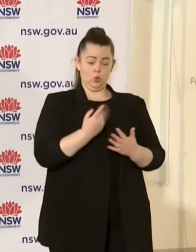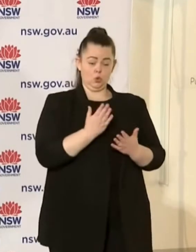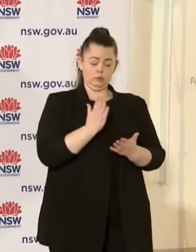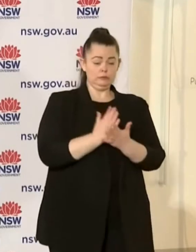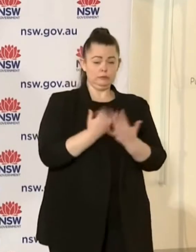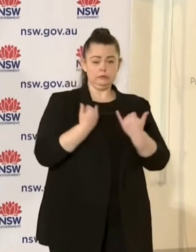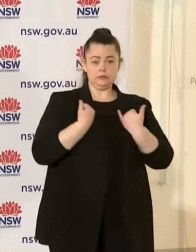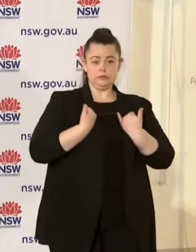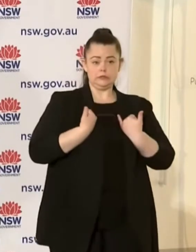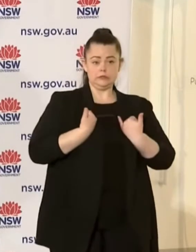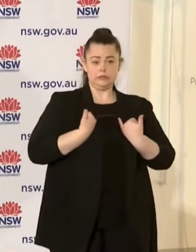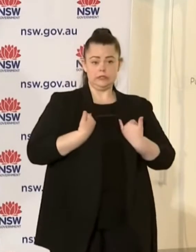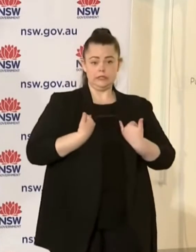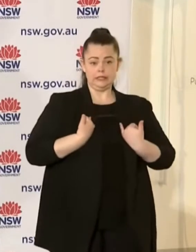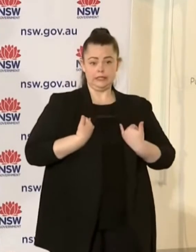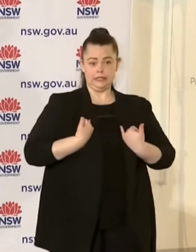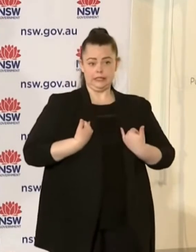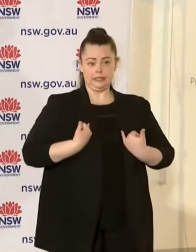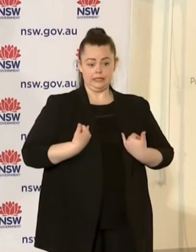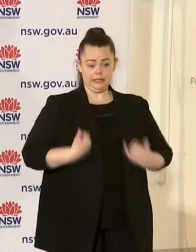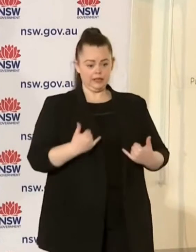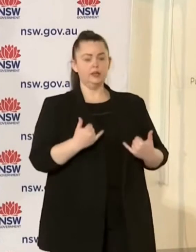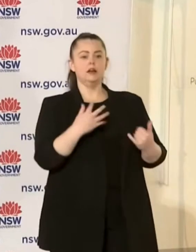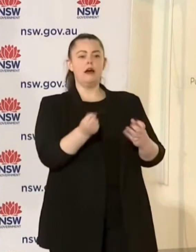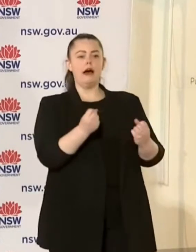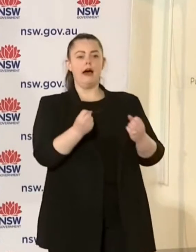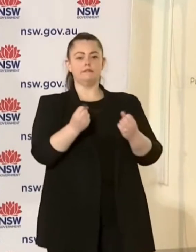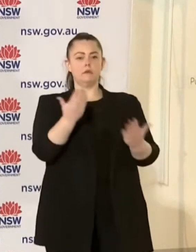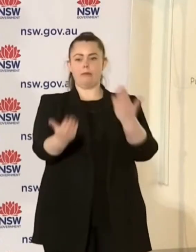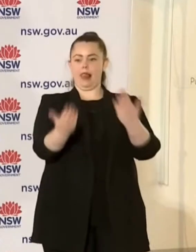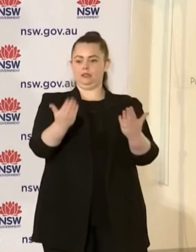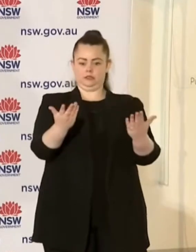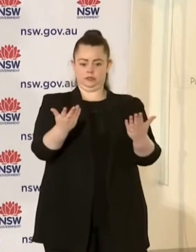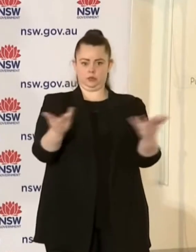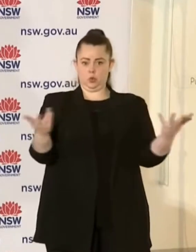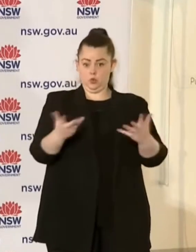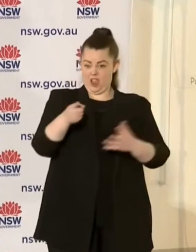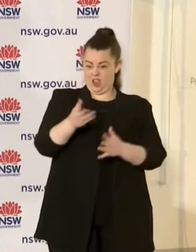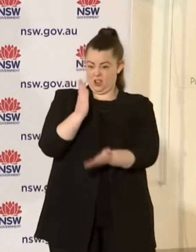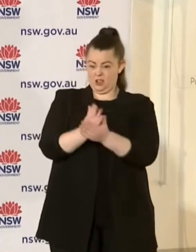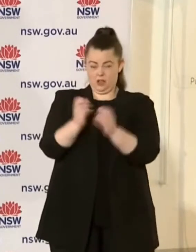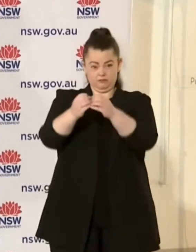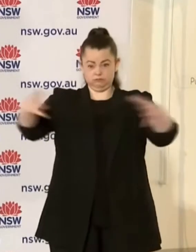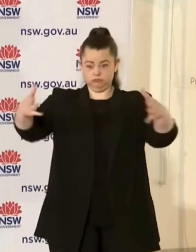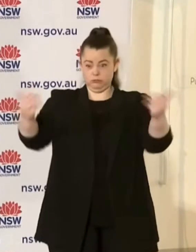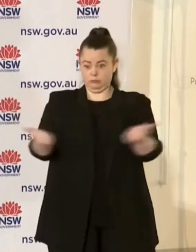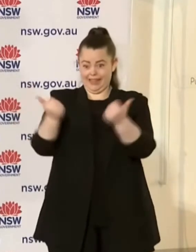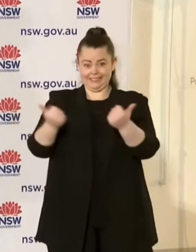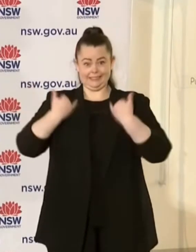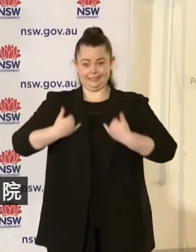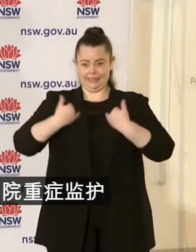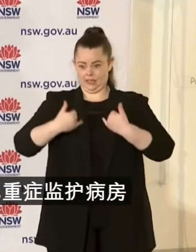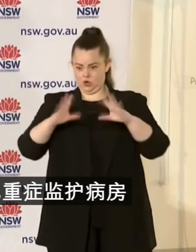networks. We do this by moving these patients who are critically unwell in an ED or an ICU, and we move them to